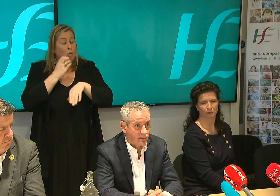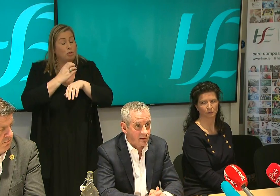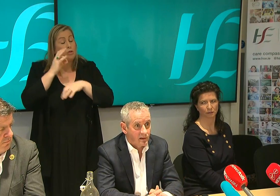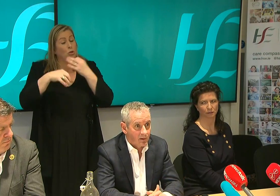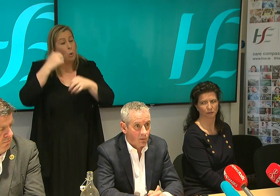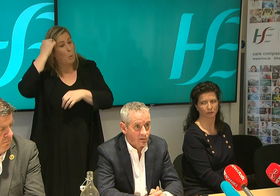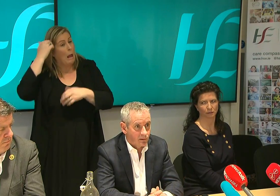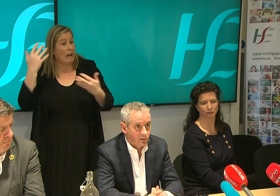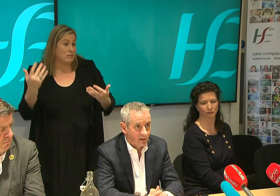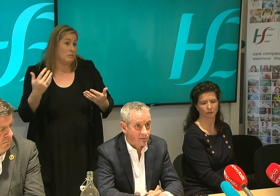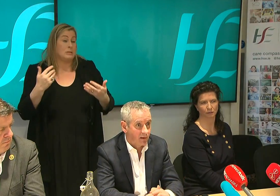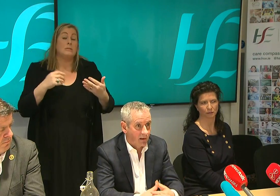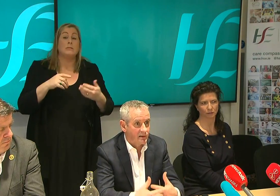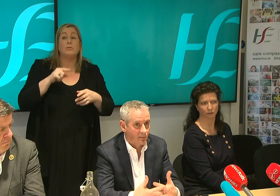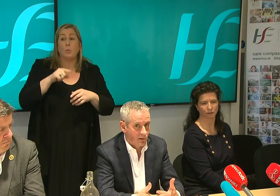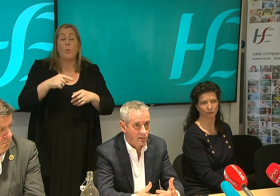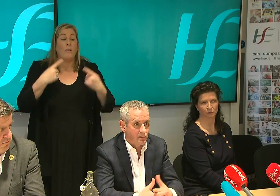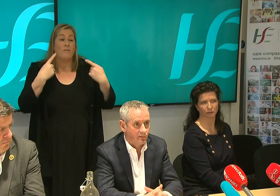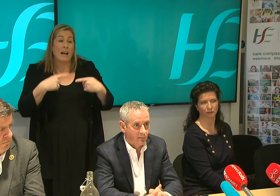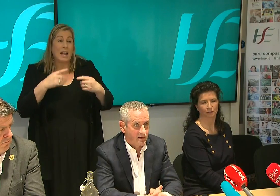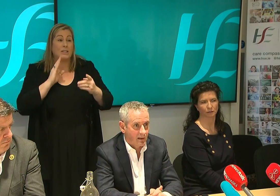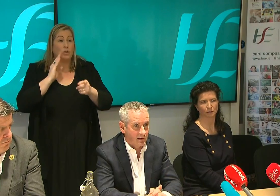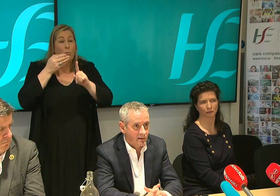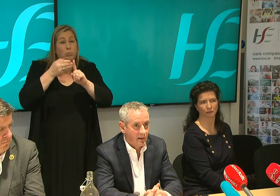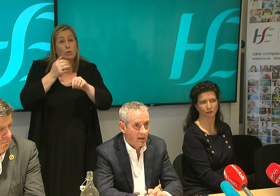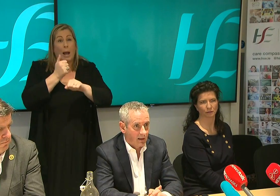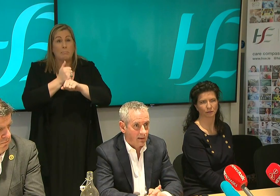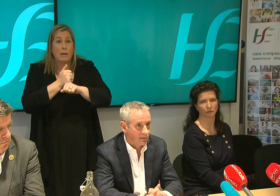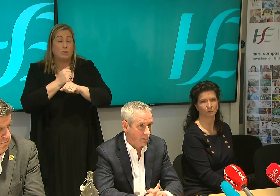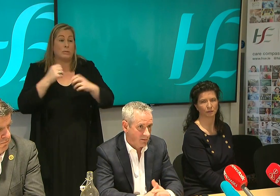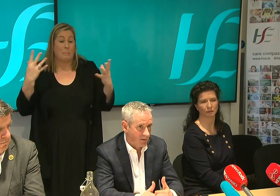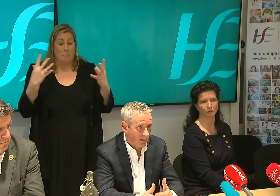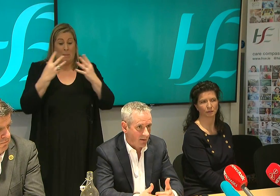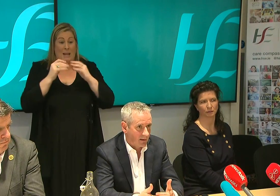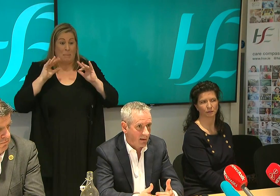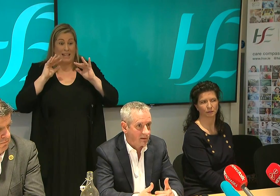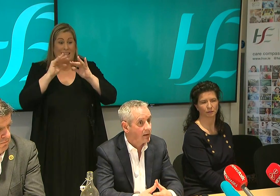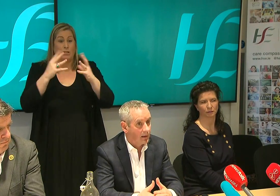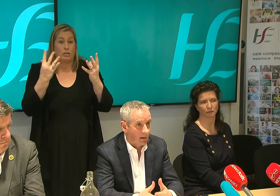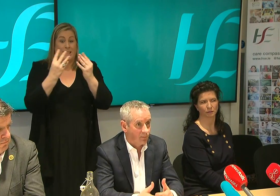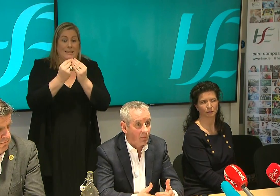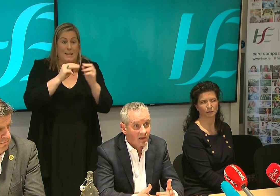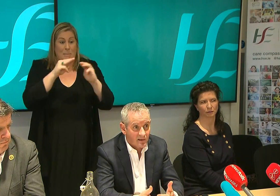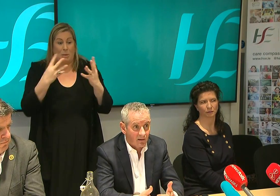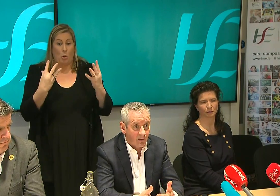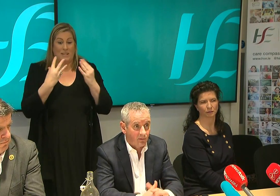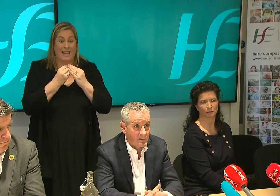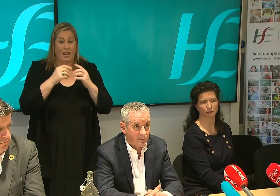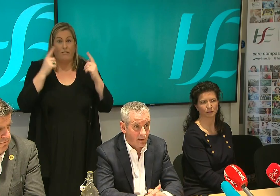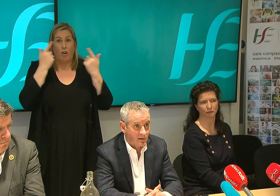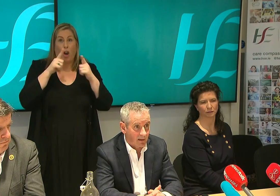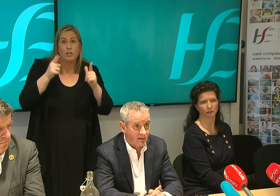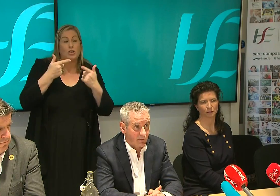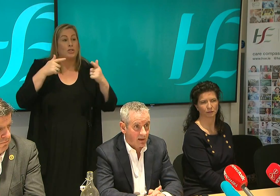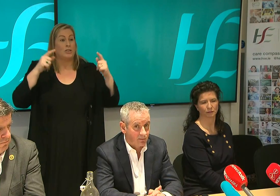That process is still being worked through in terms of finalising the approach to overall mass gatherings. So if people haven't heard, people are seeking our advice